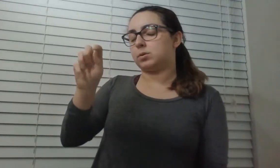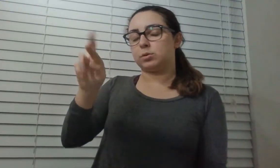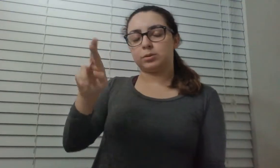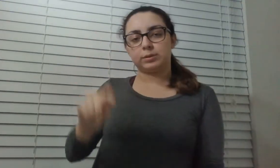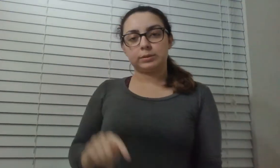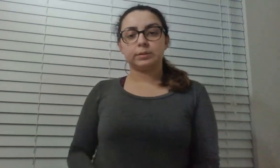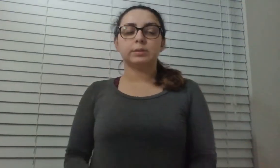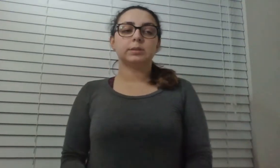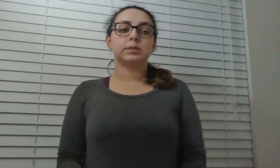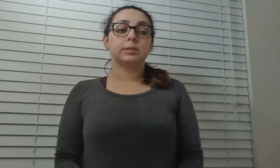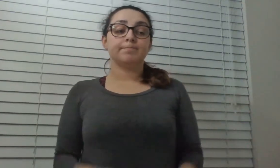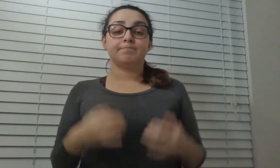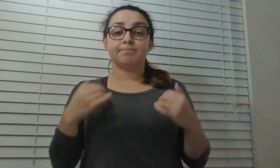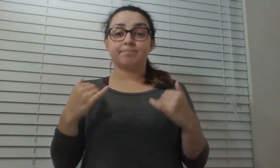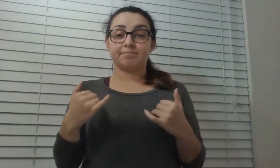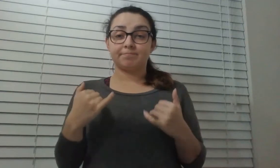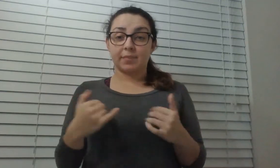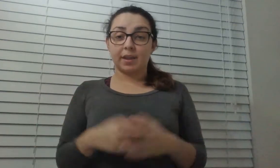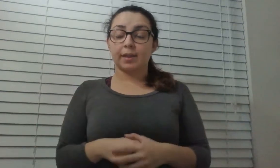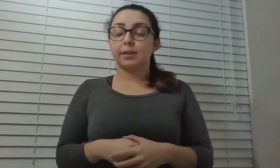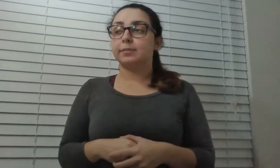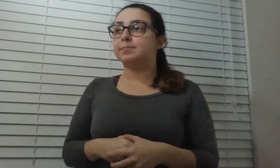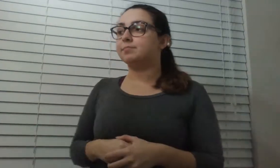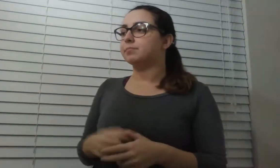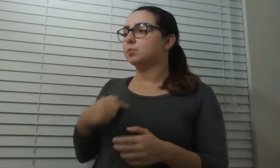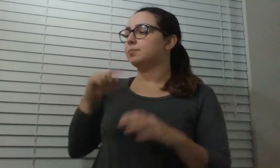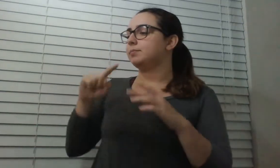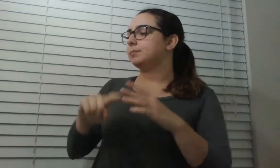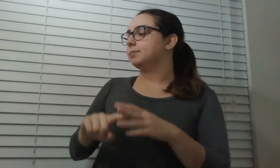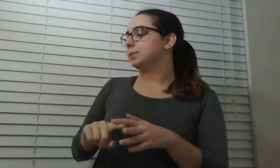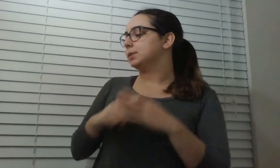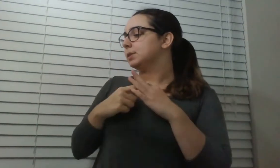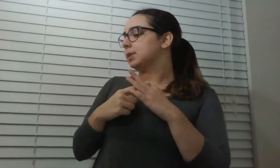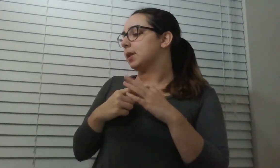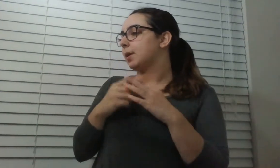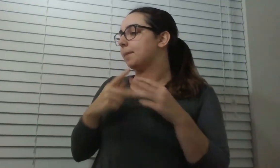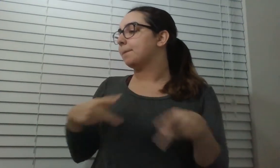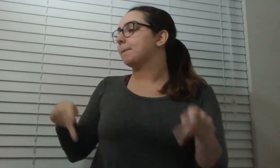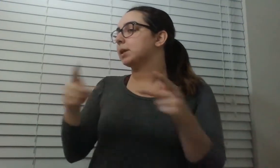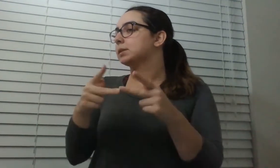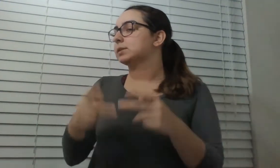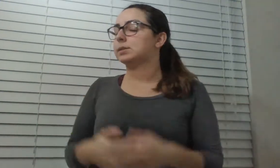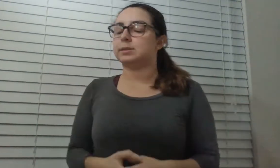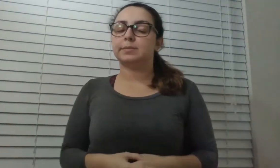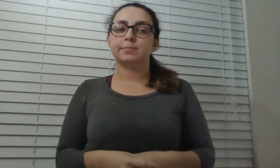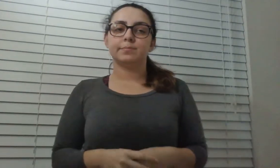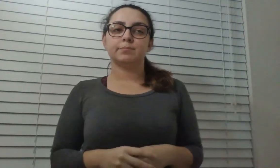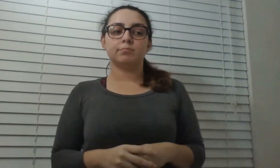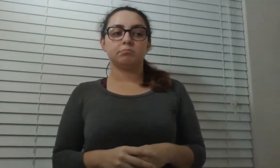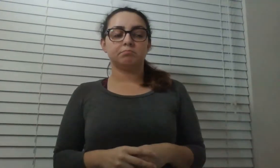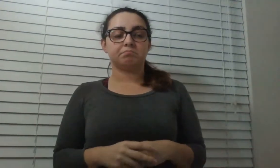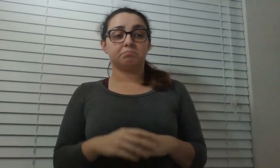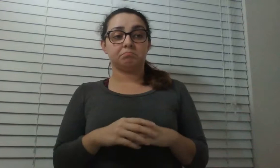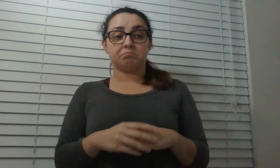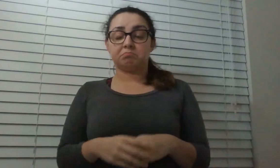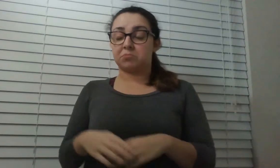begin in a place. Robert, come in here. Oh my God. A place full of